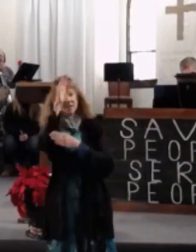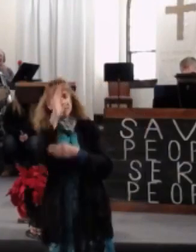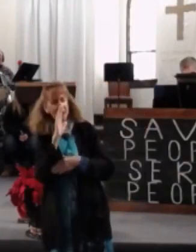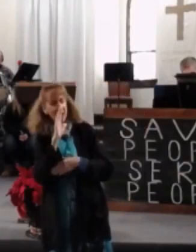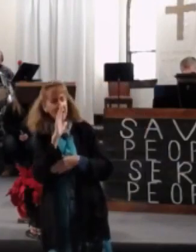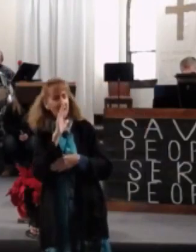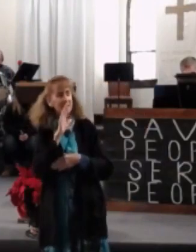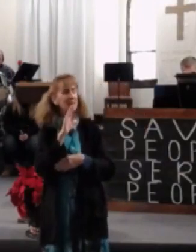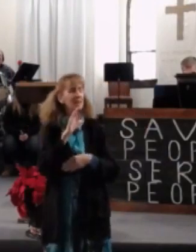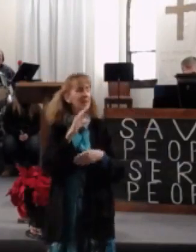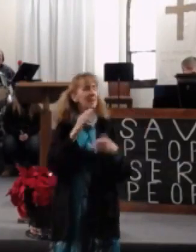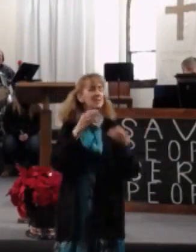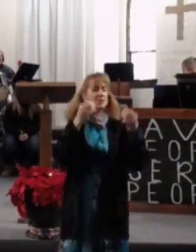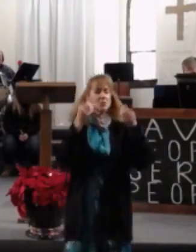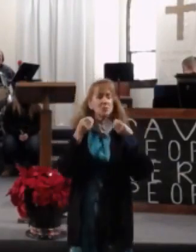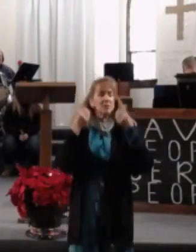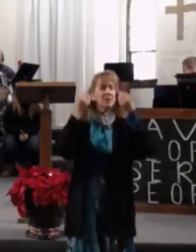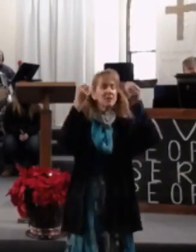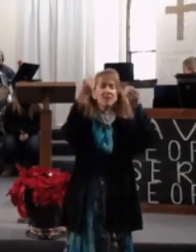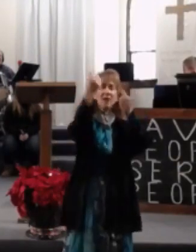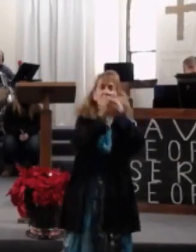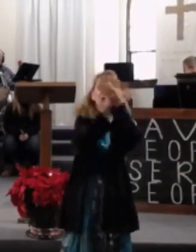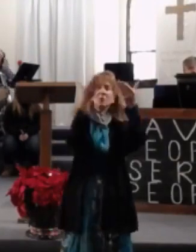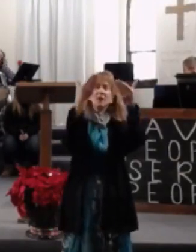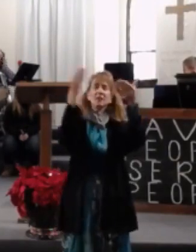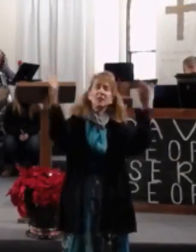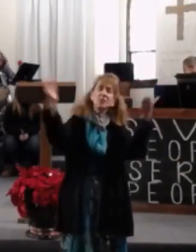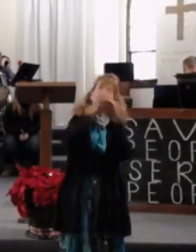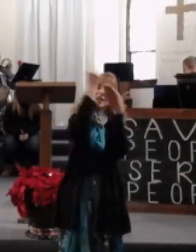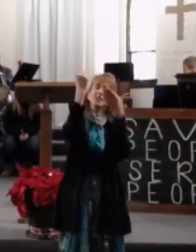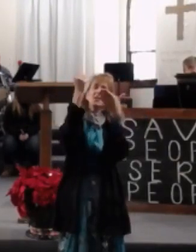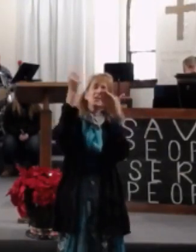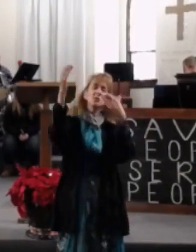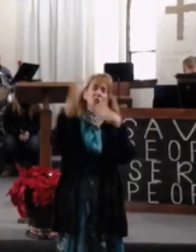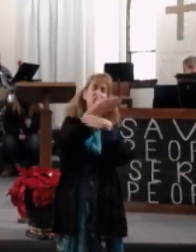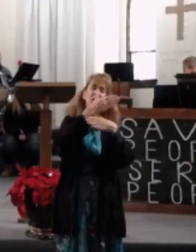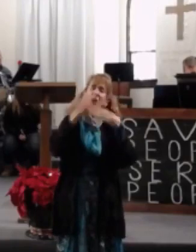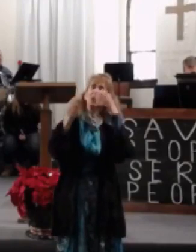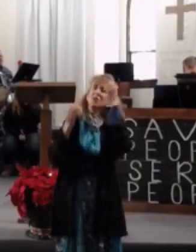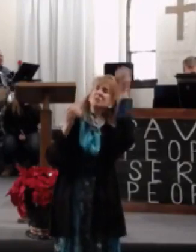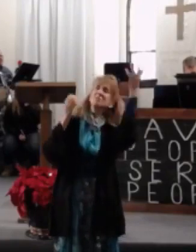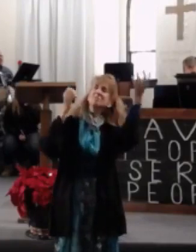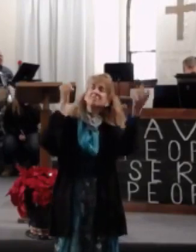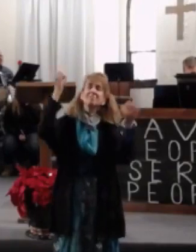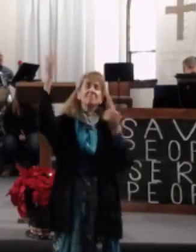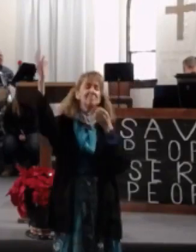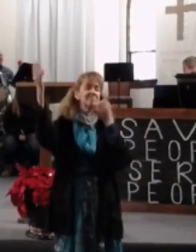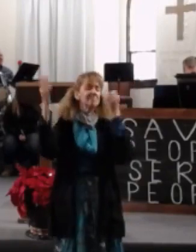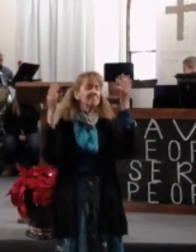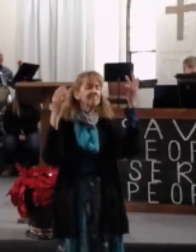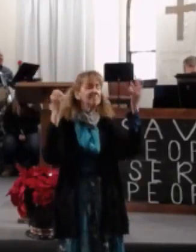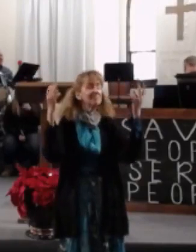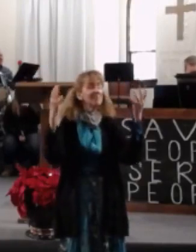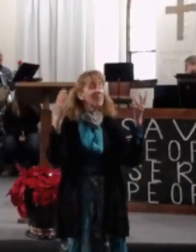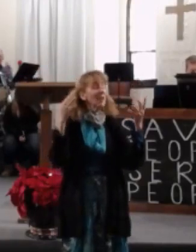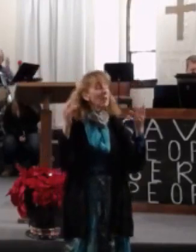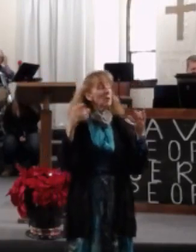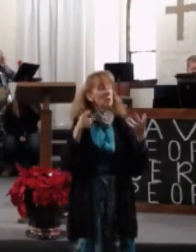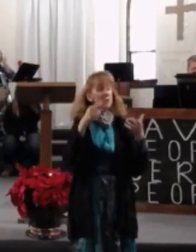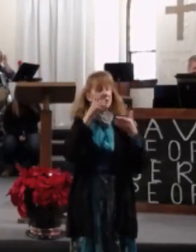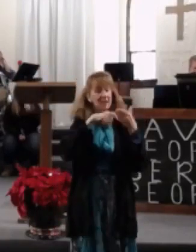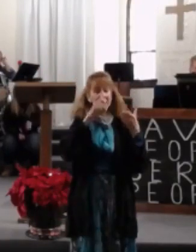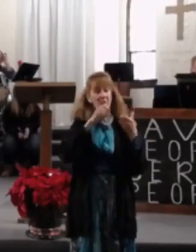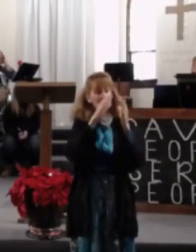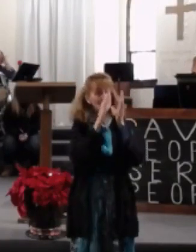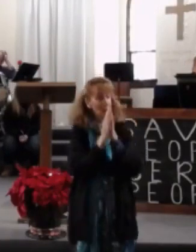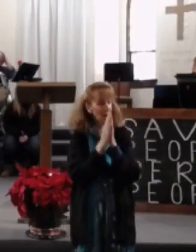prayer request. Just give everybody in the congregation a chance to speak and just say what they're grateful for, what they need prayer for. You